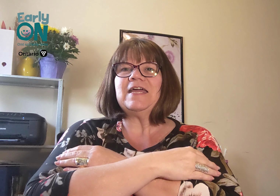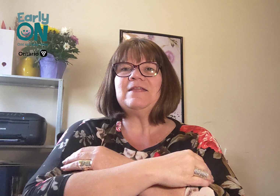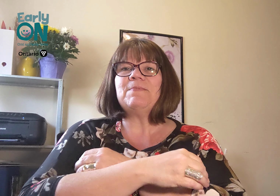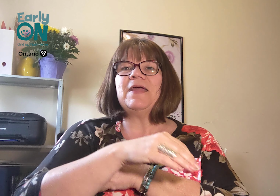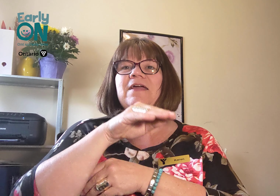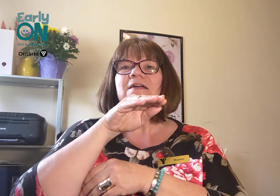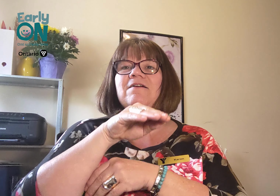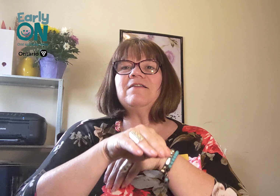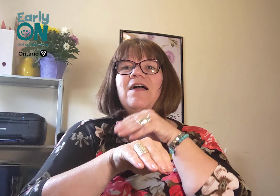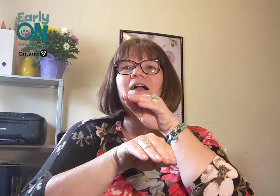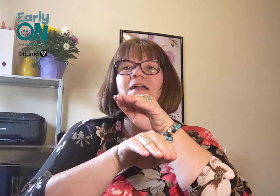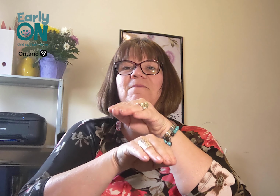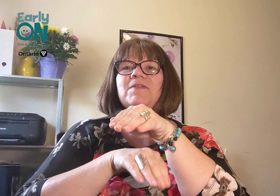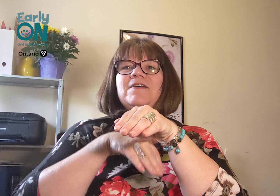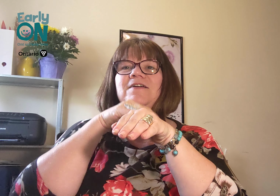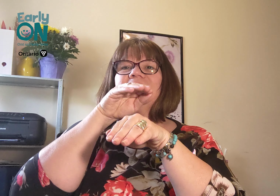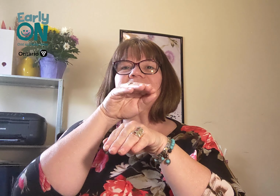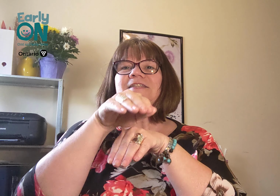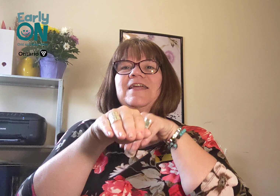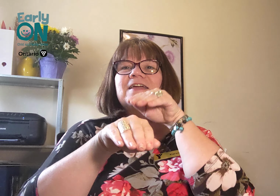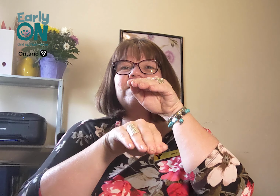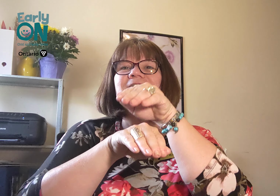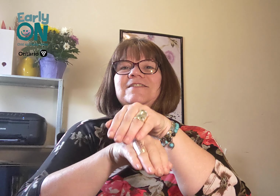Teddy bear, climb the stairs.